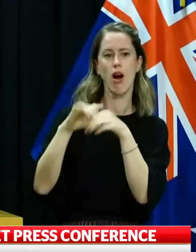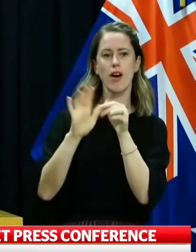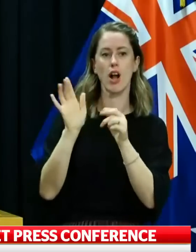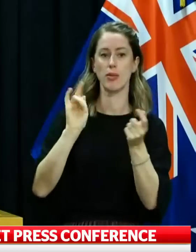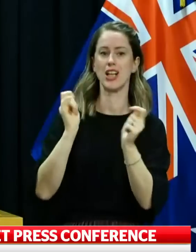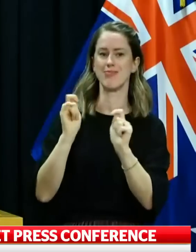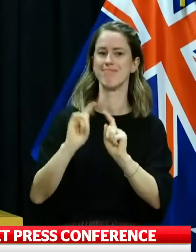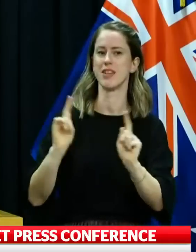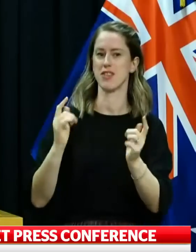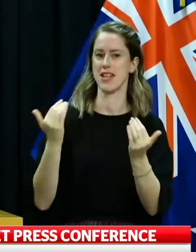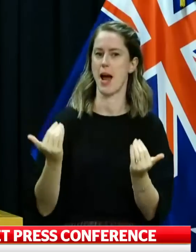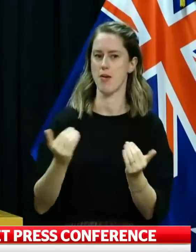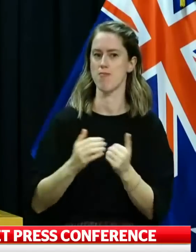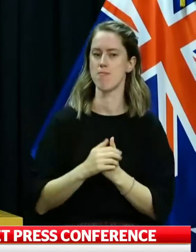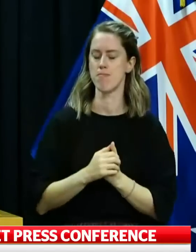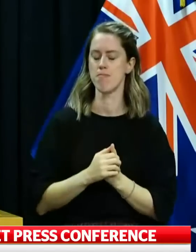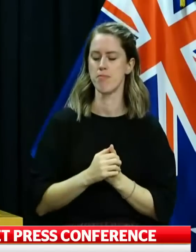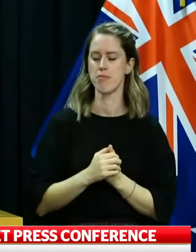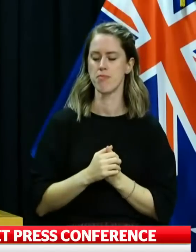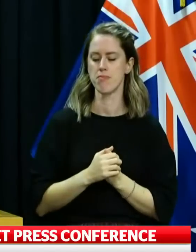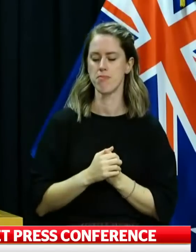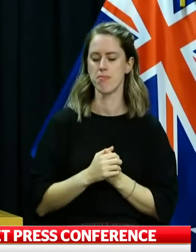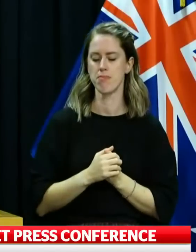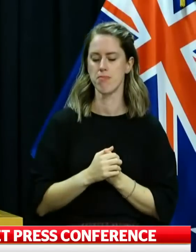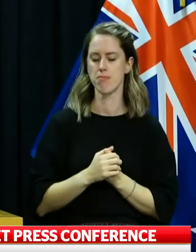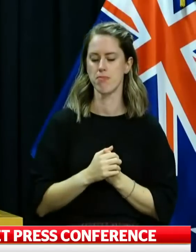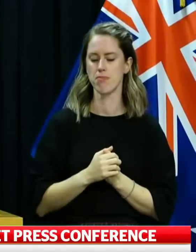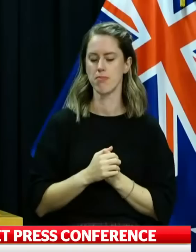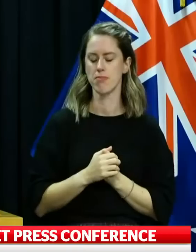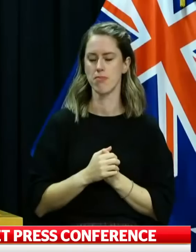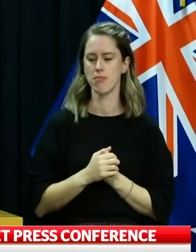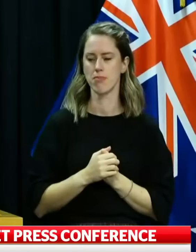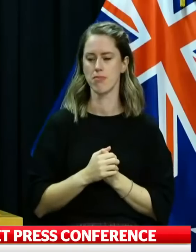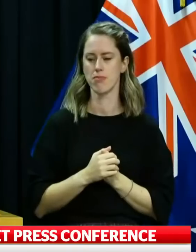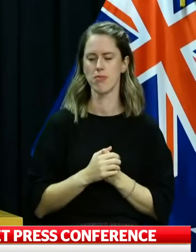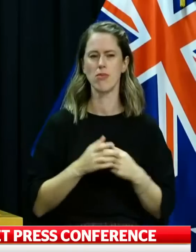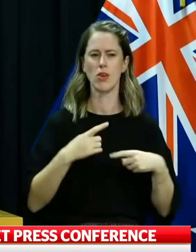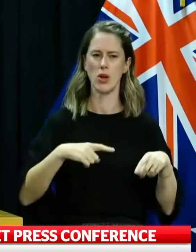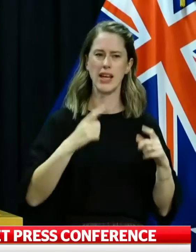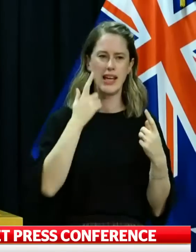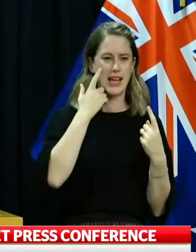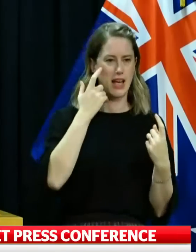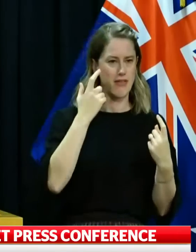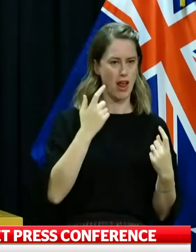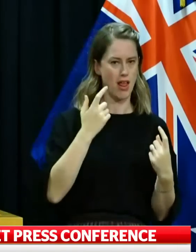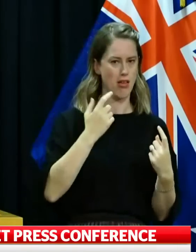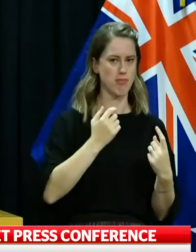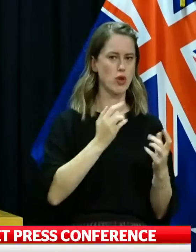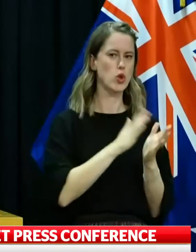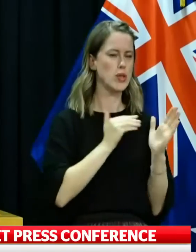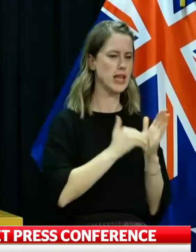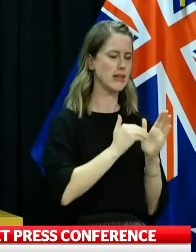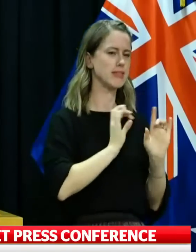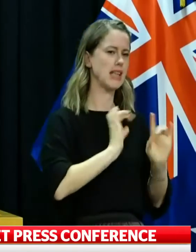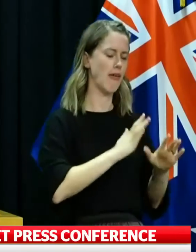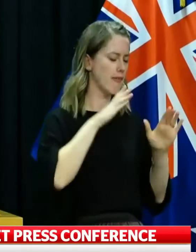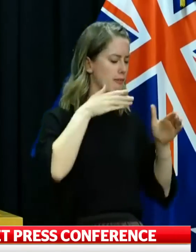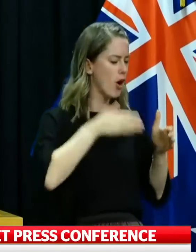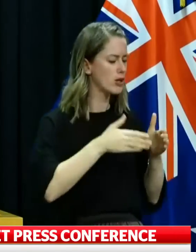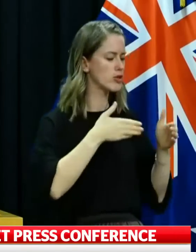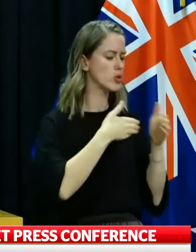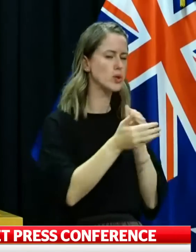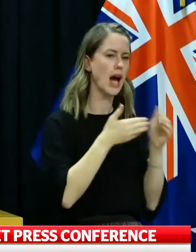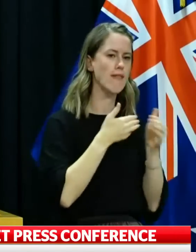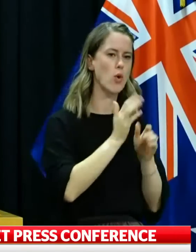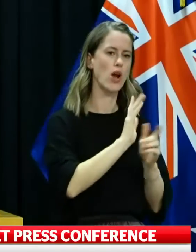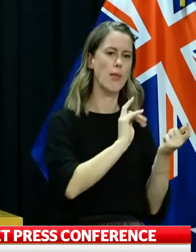change. Again, you know, we've been very careful about making sure that we're getting our own house in order. And